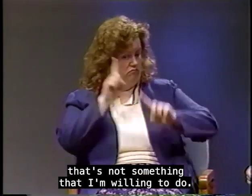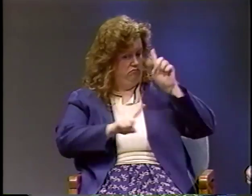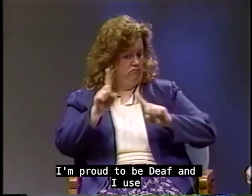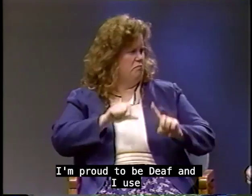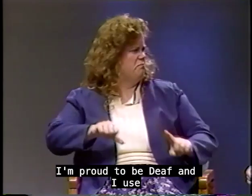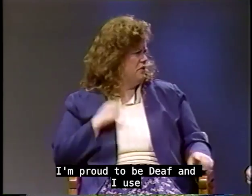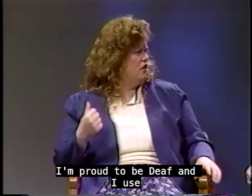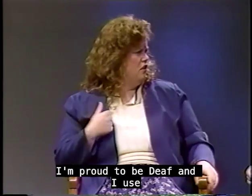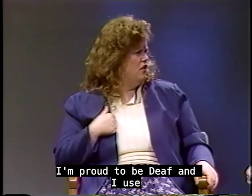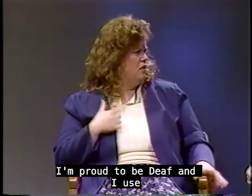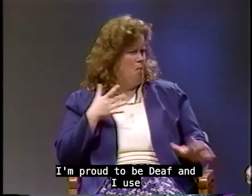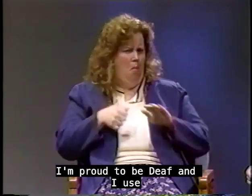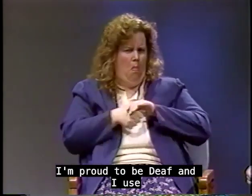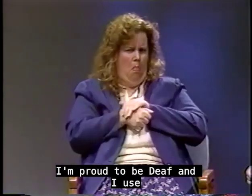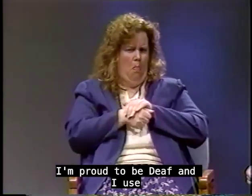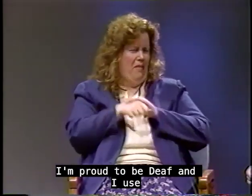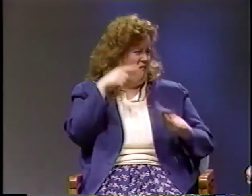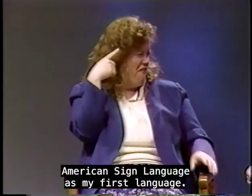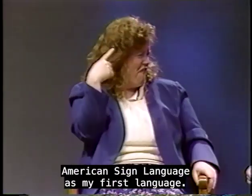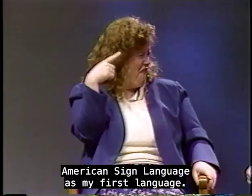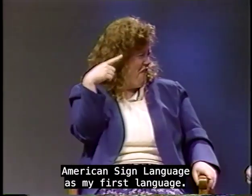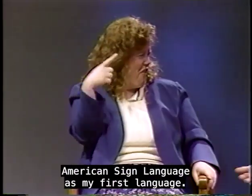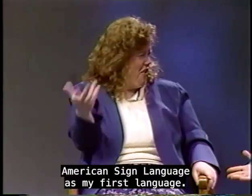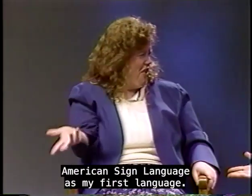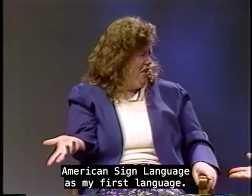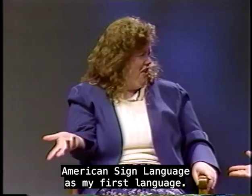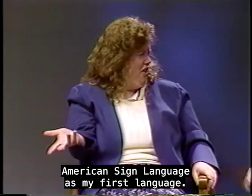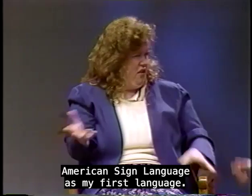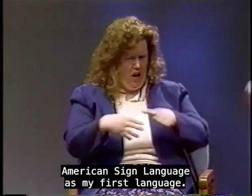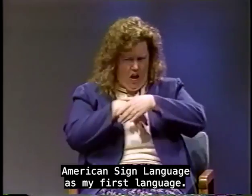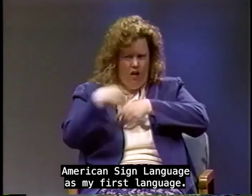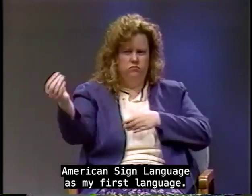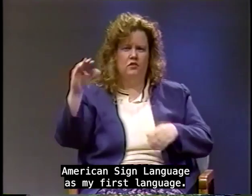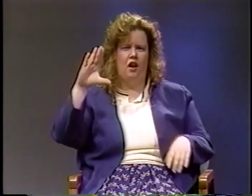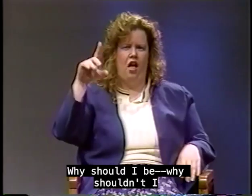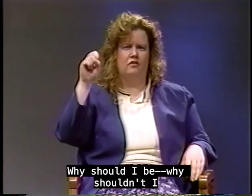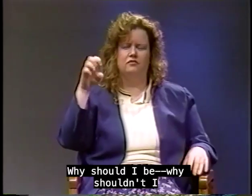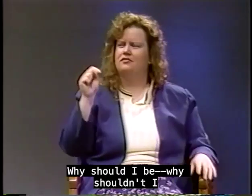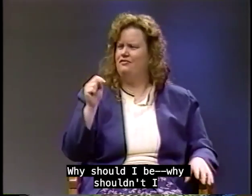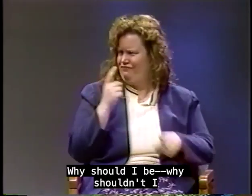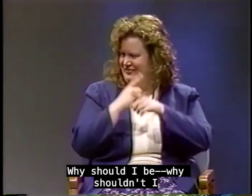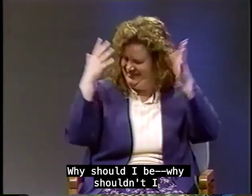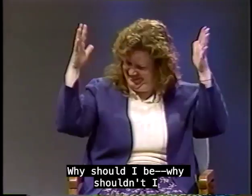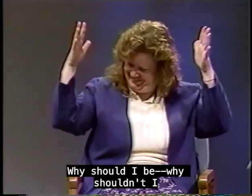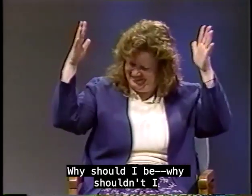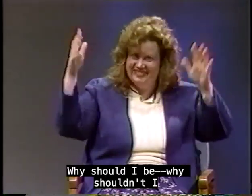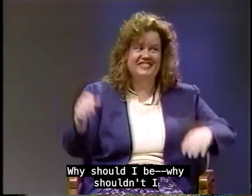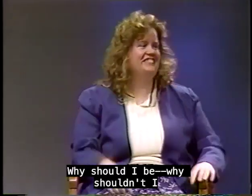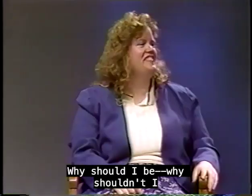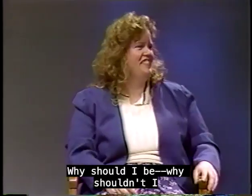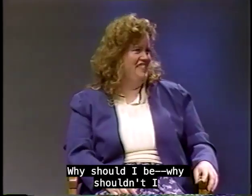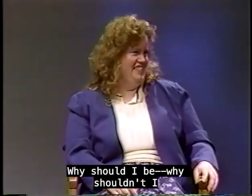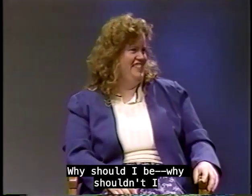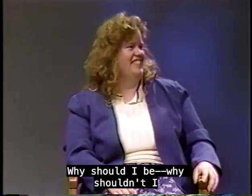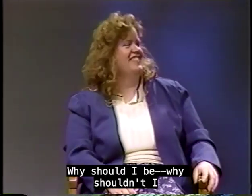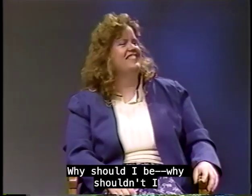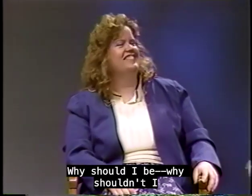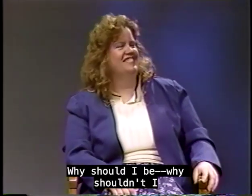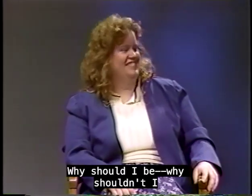do. I'm proud to be deaf, and I use American Sign Language as my first language. Why should I show that in public, you